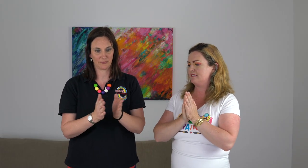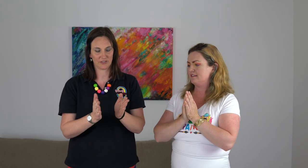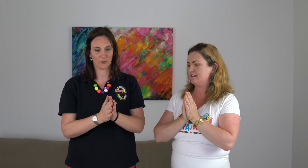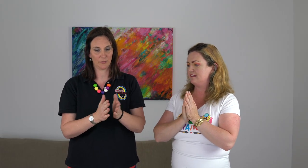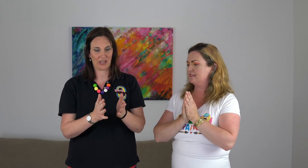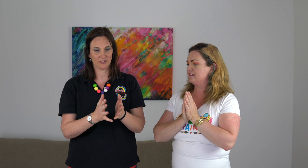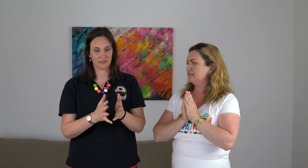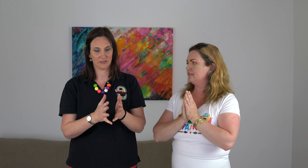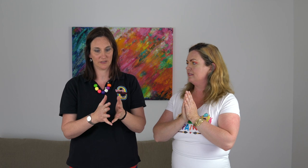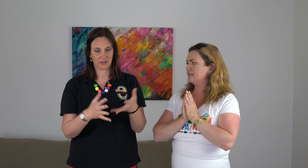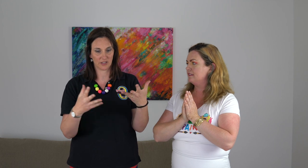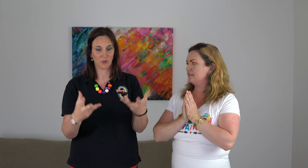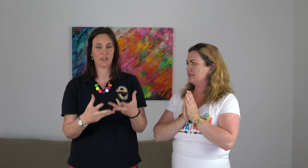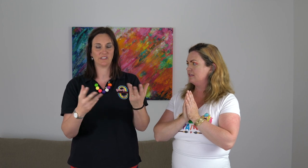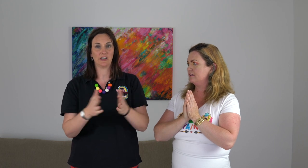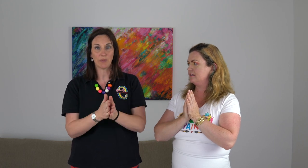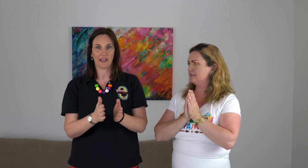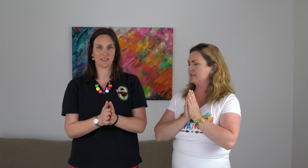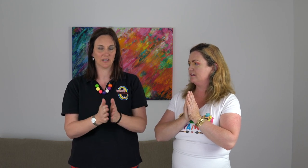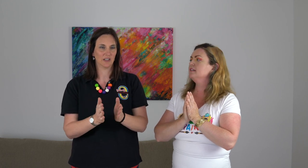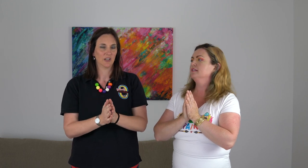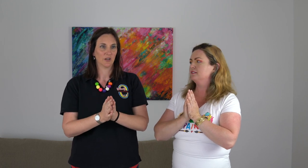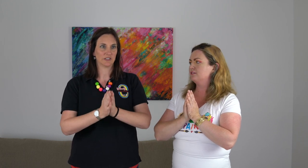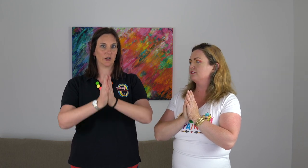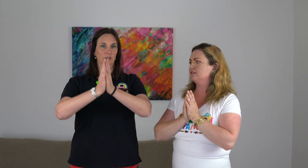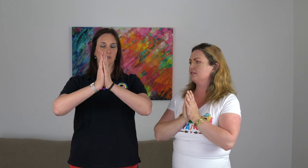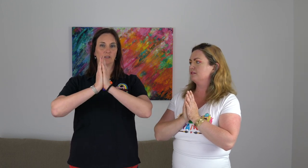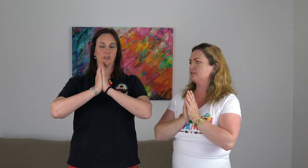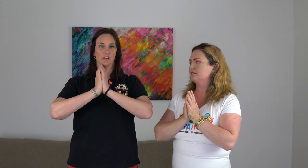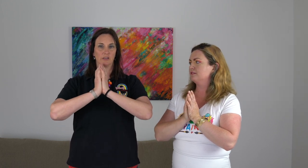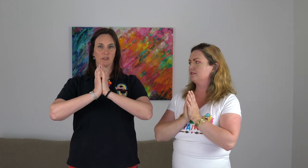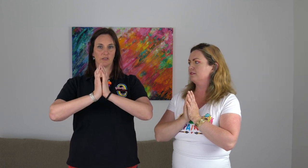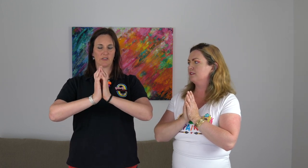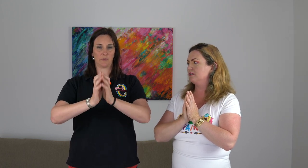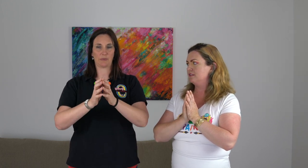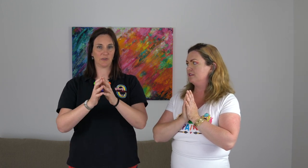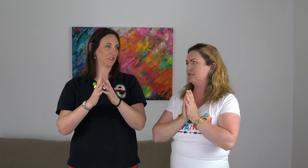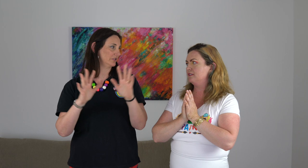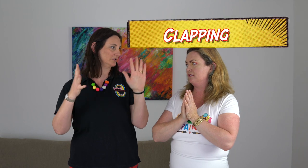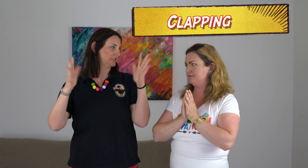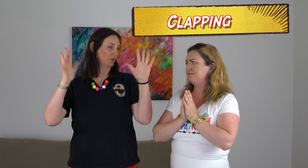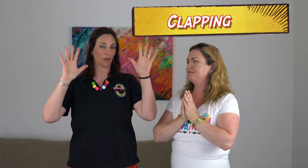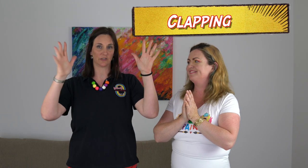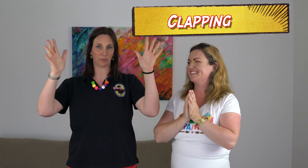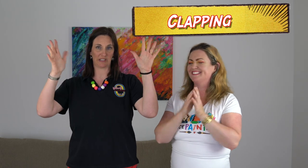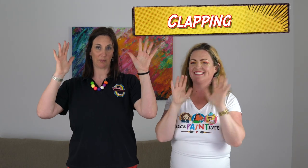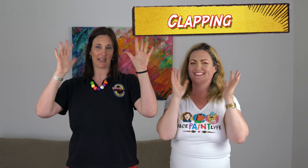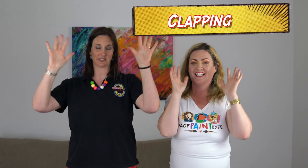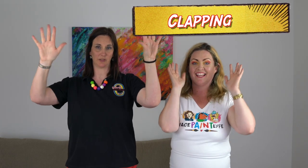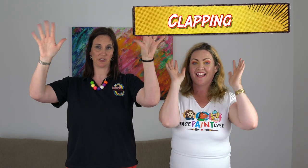Cause it's all about the noise and the impact. So deaf people are visual, so we've got to do a big impact. So you put your